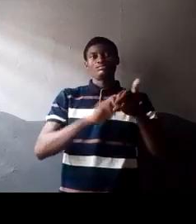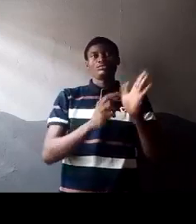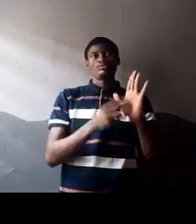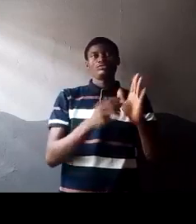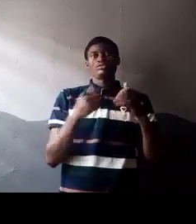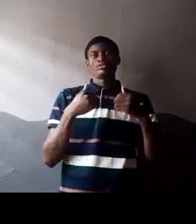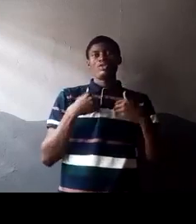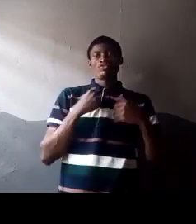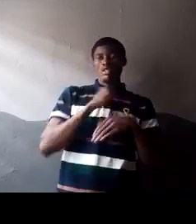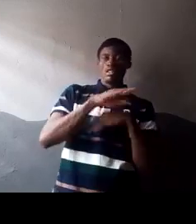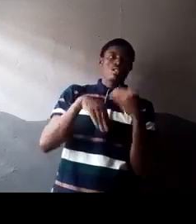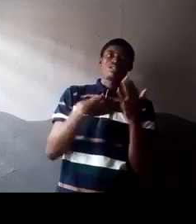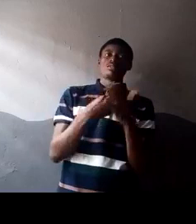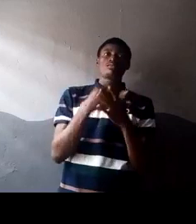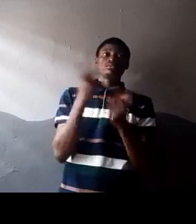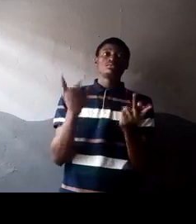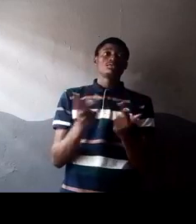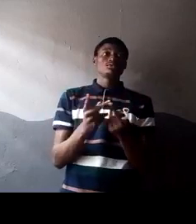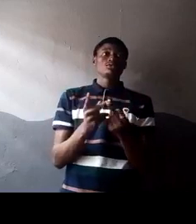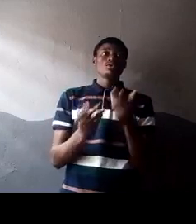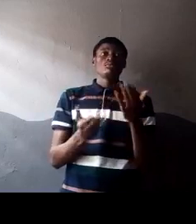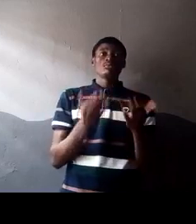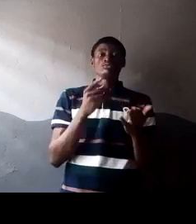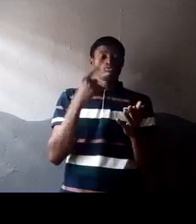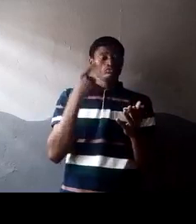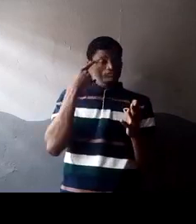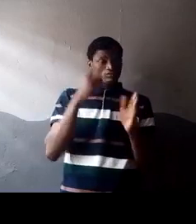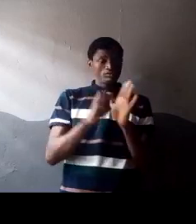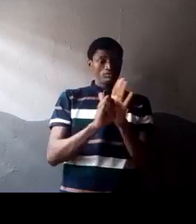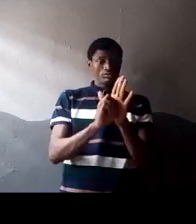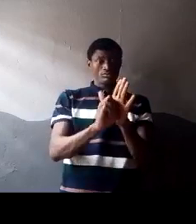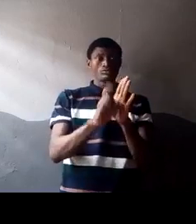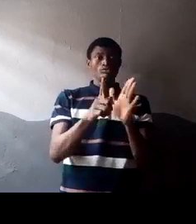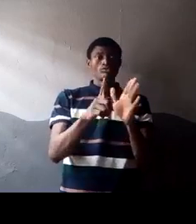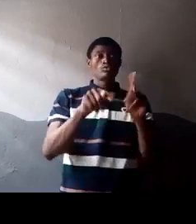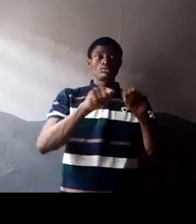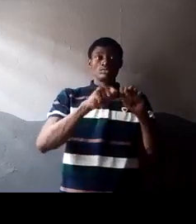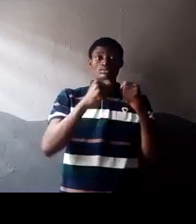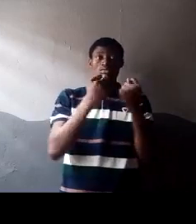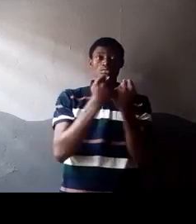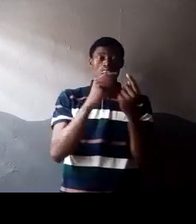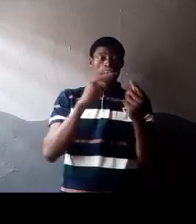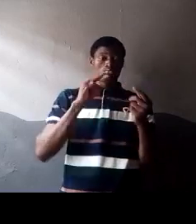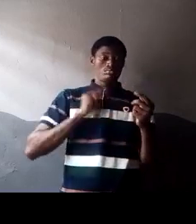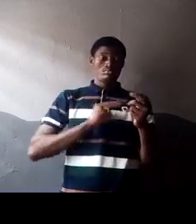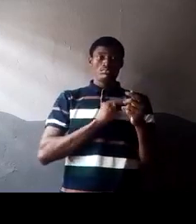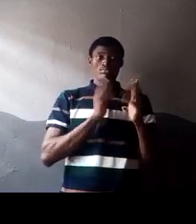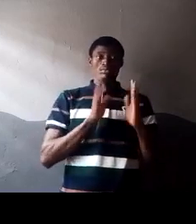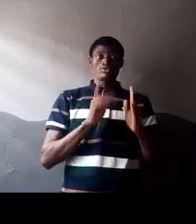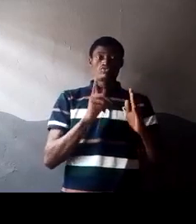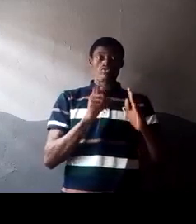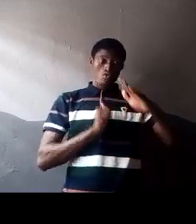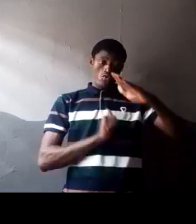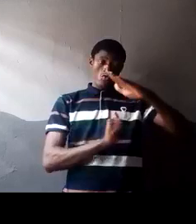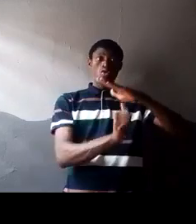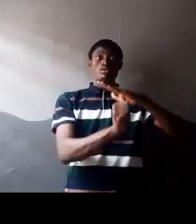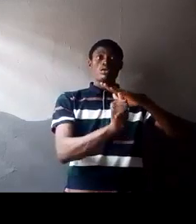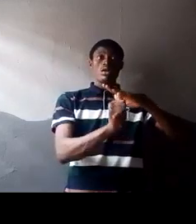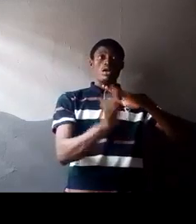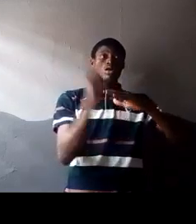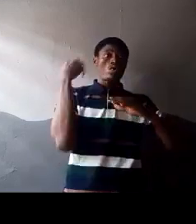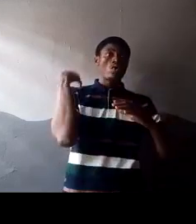member. You could be working under a manager, but because of your approach, because of